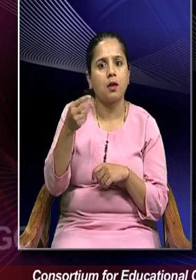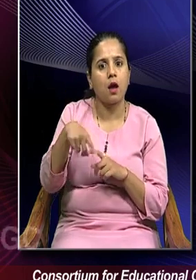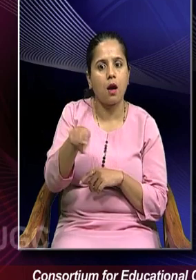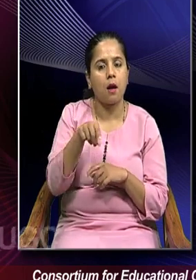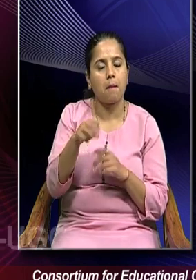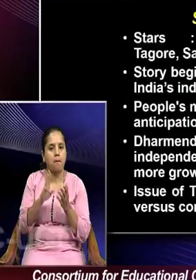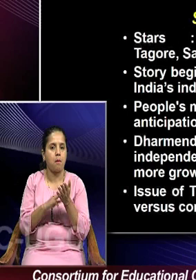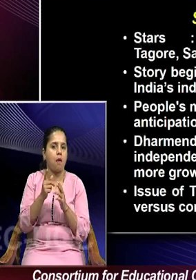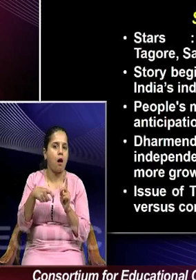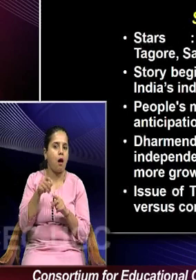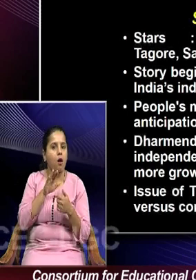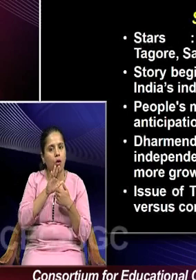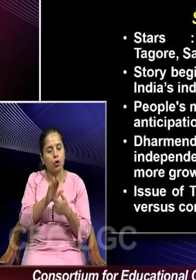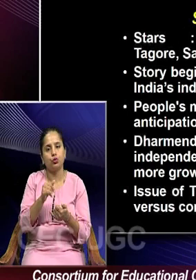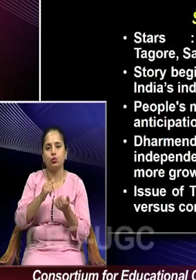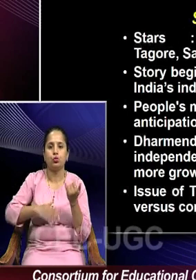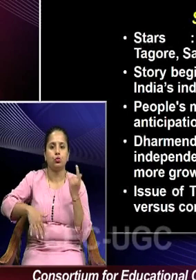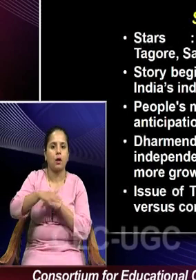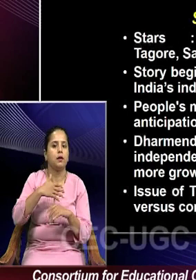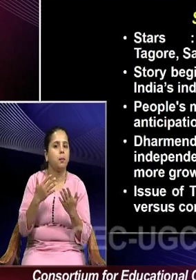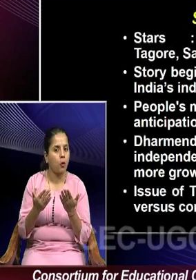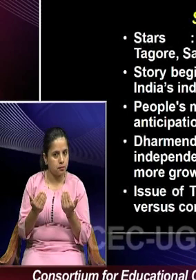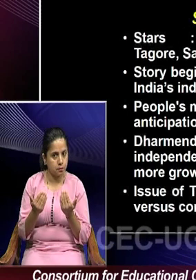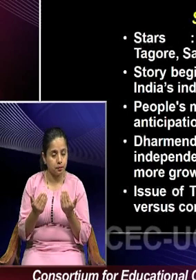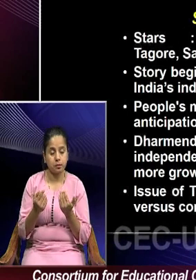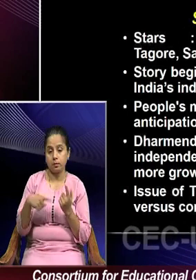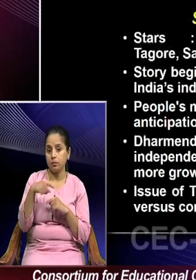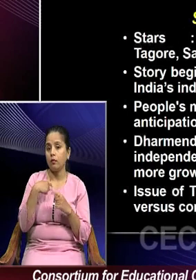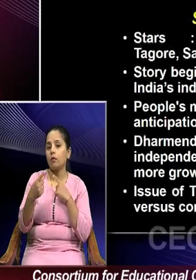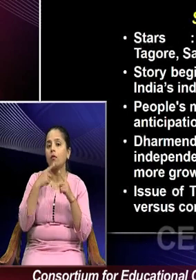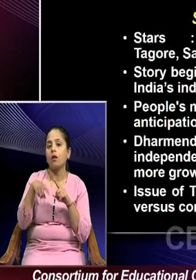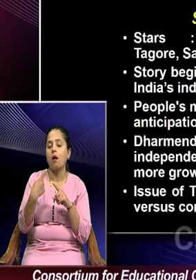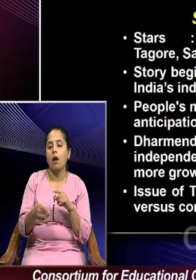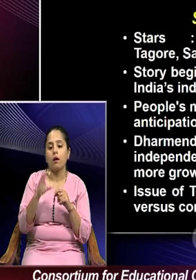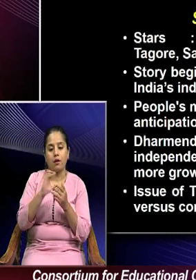mark in the society. And when we talk about the